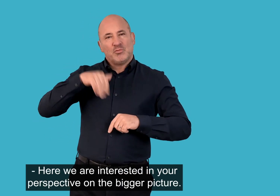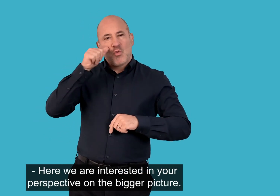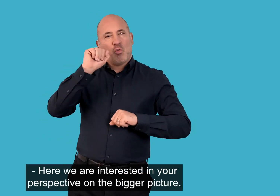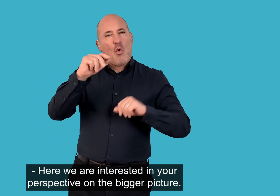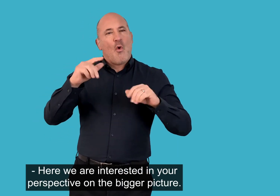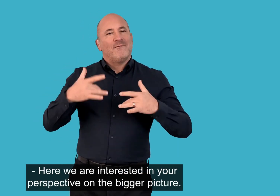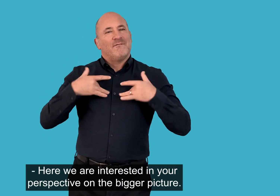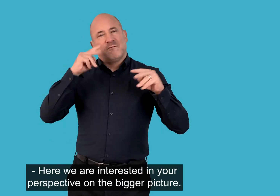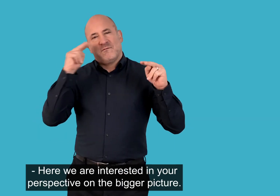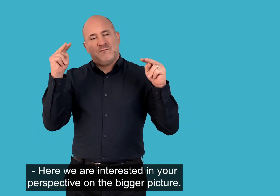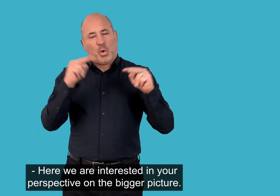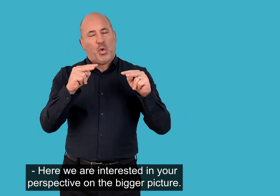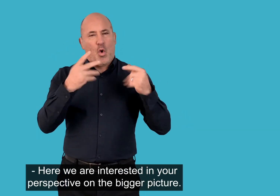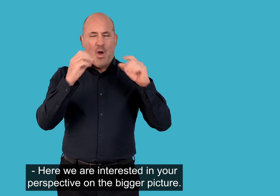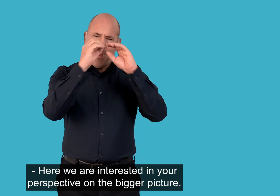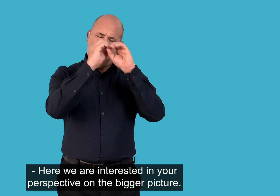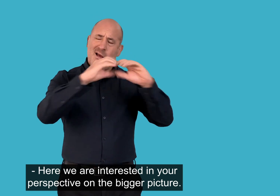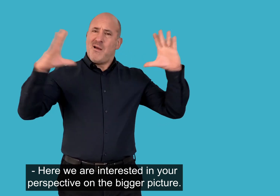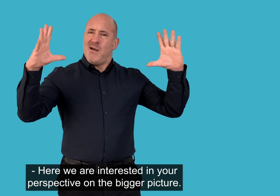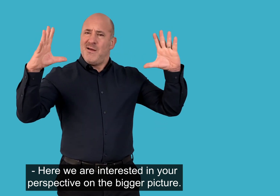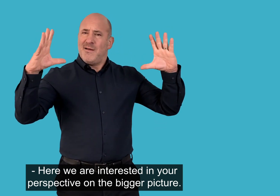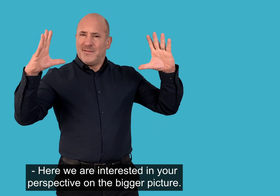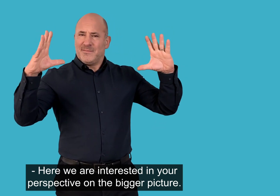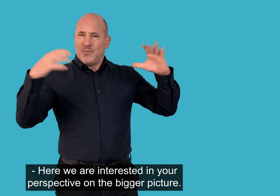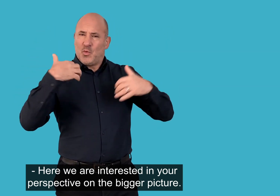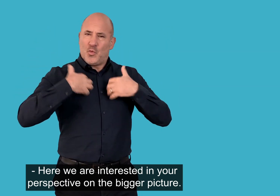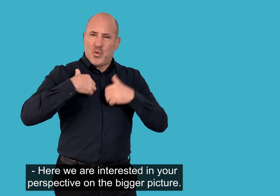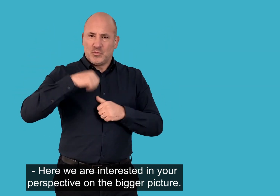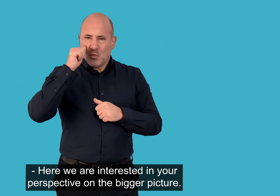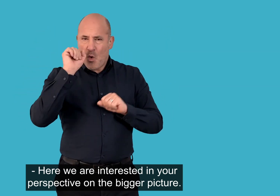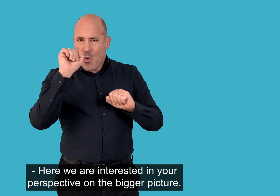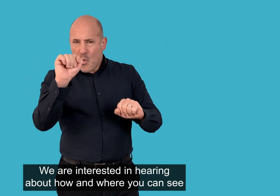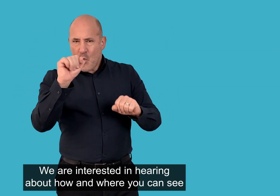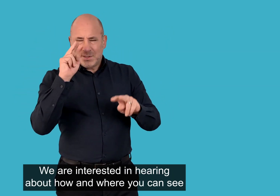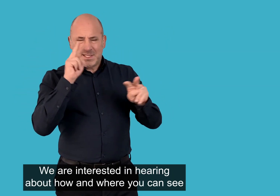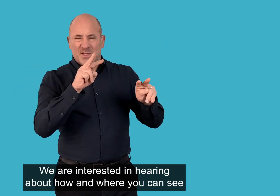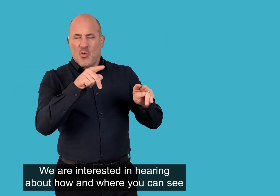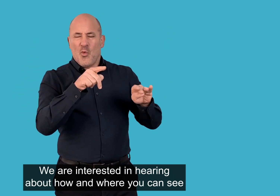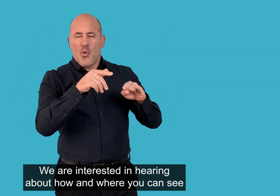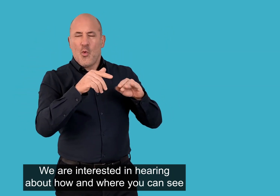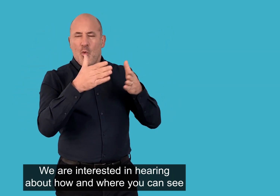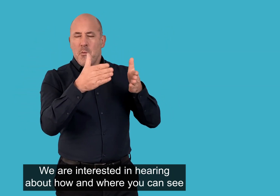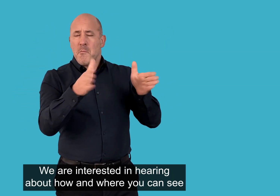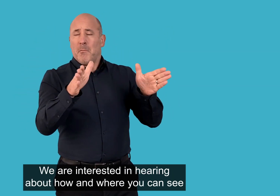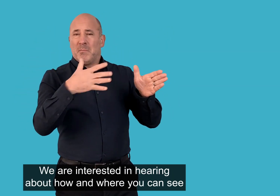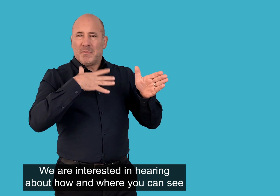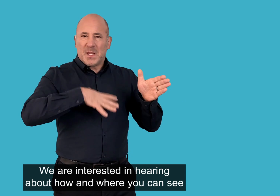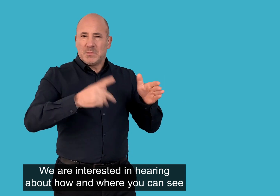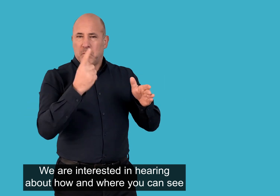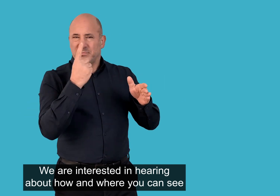Here we are interested in your perspective on the bigger picture. We are interested in hearing about how and